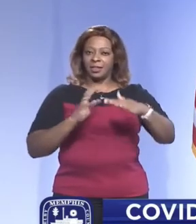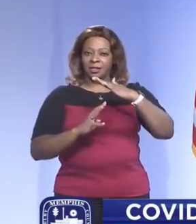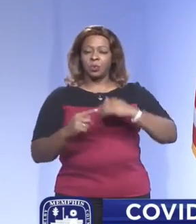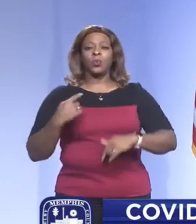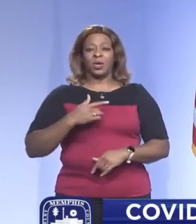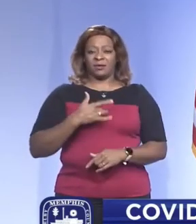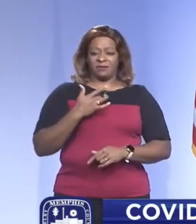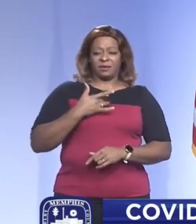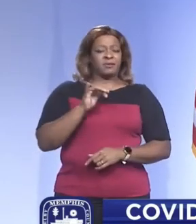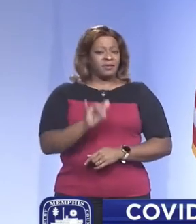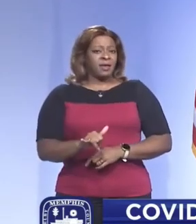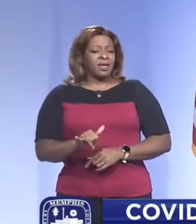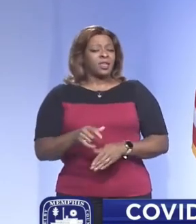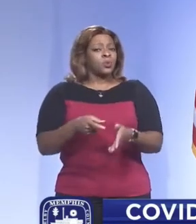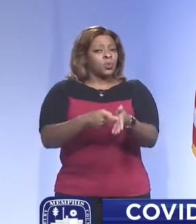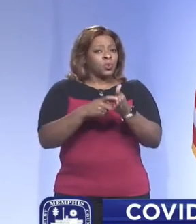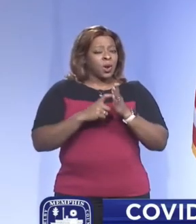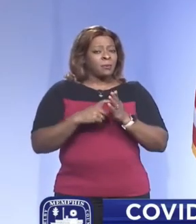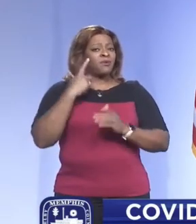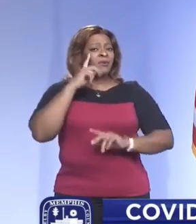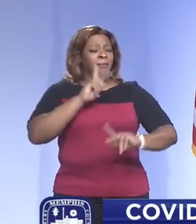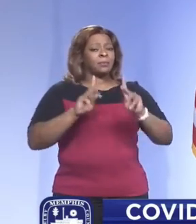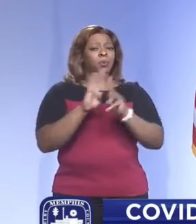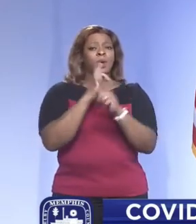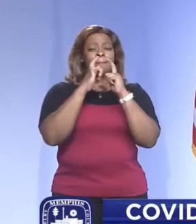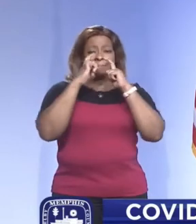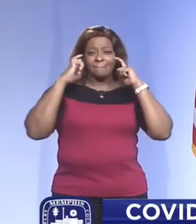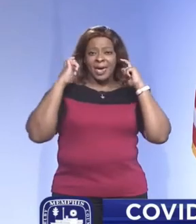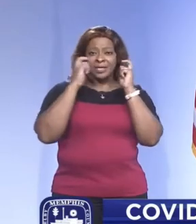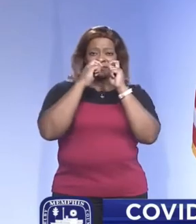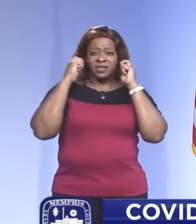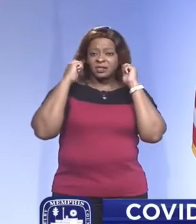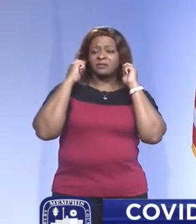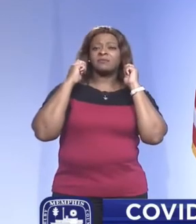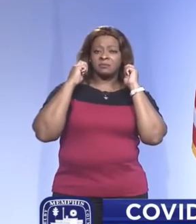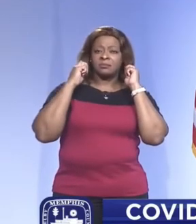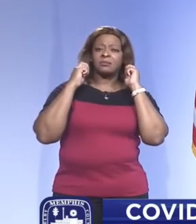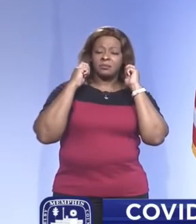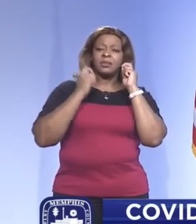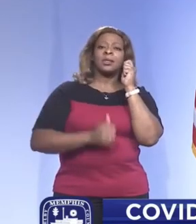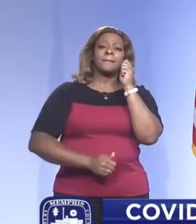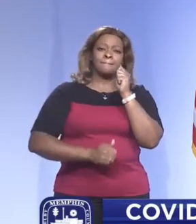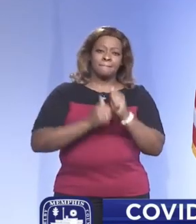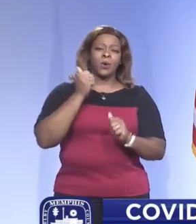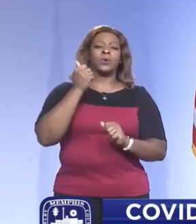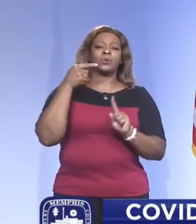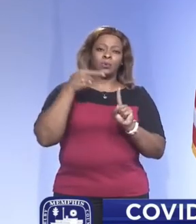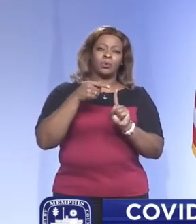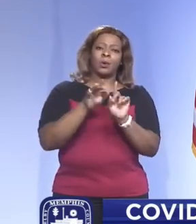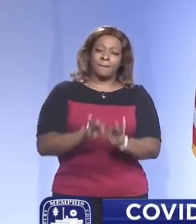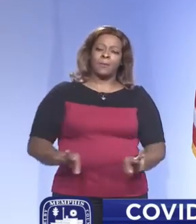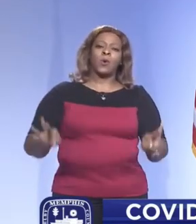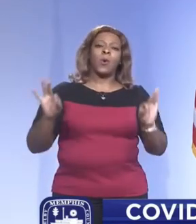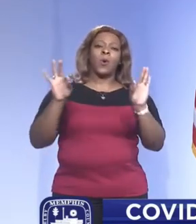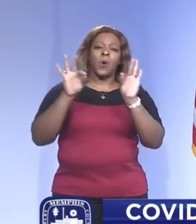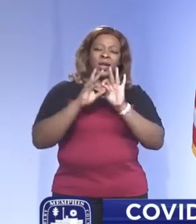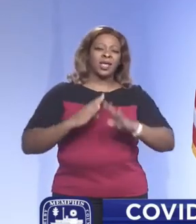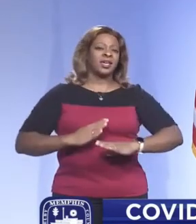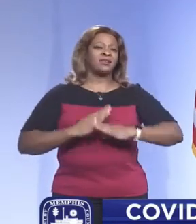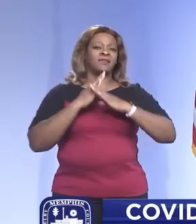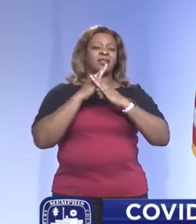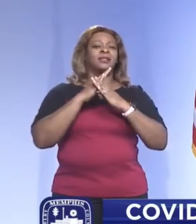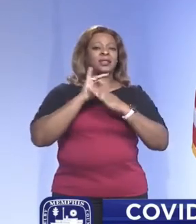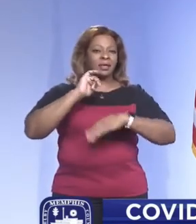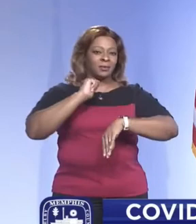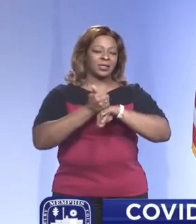believe that the requirements for people to wear masks is probably the most single important intervention that was put in